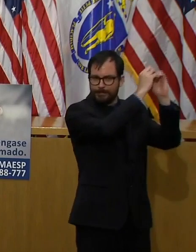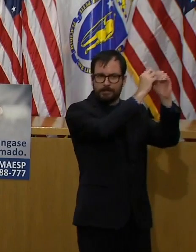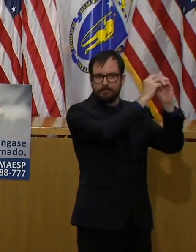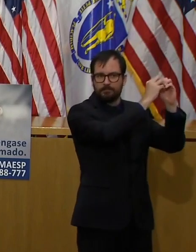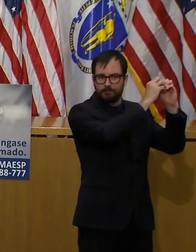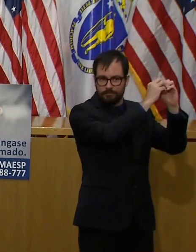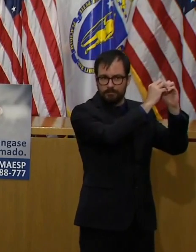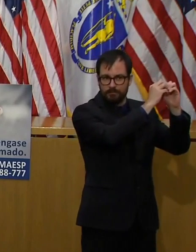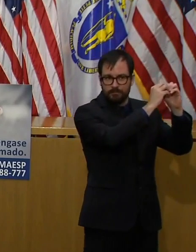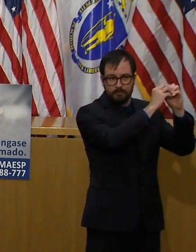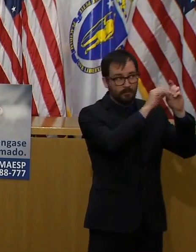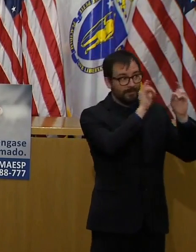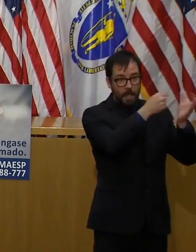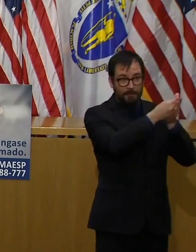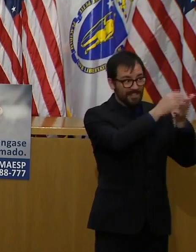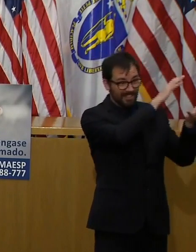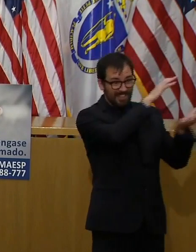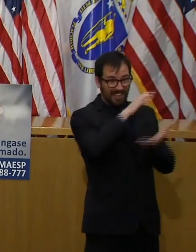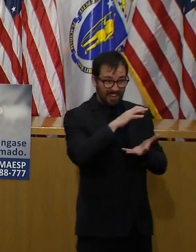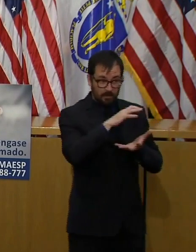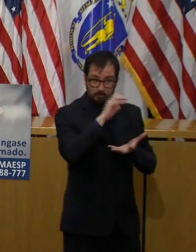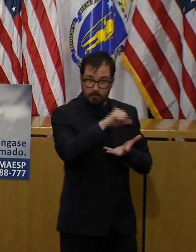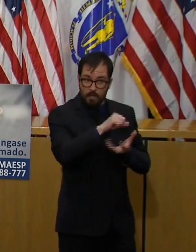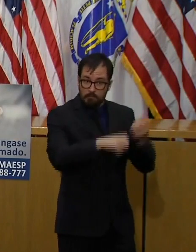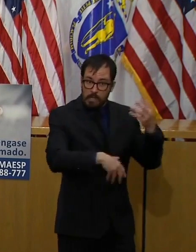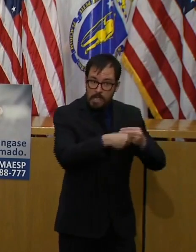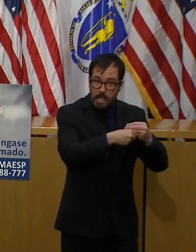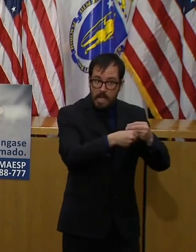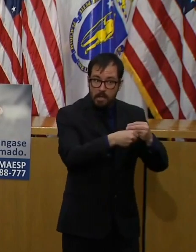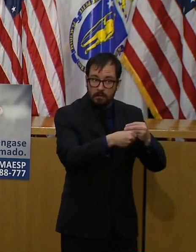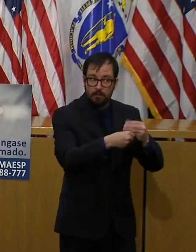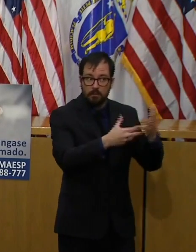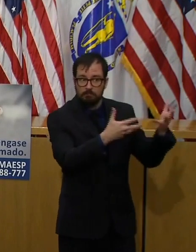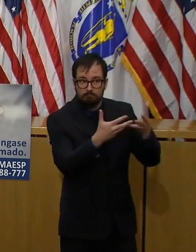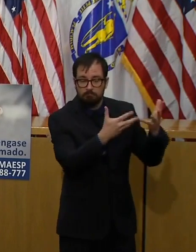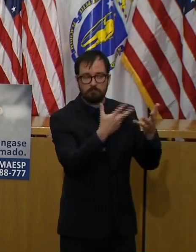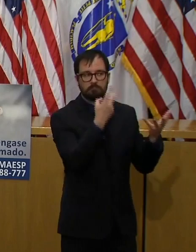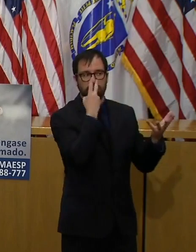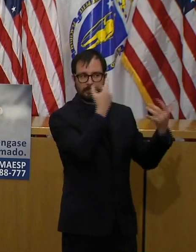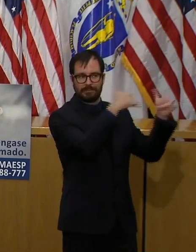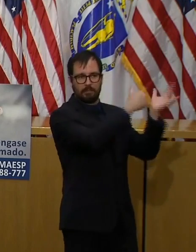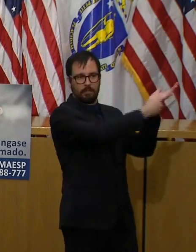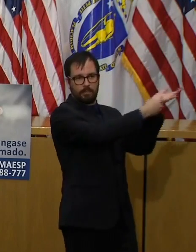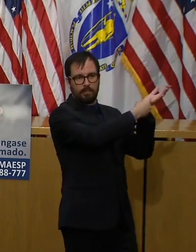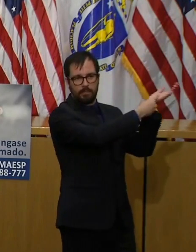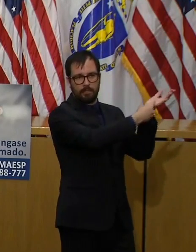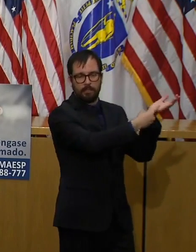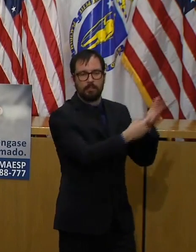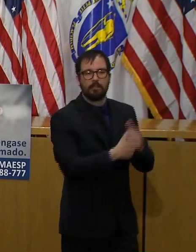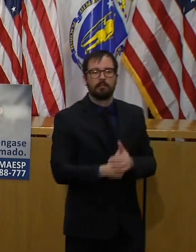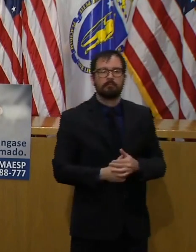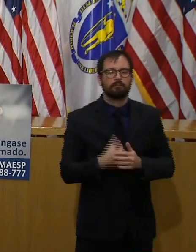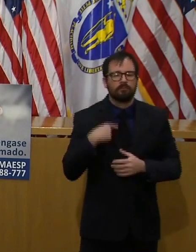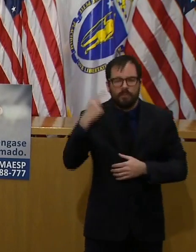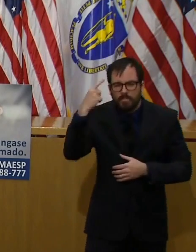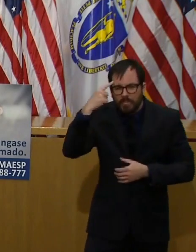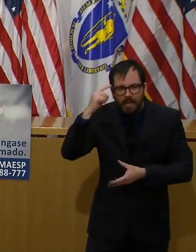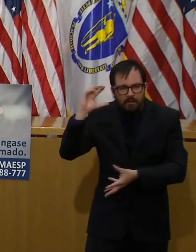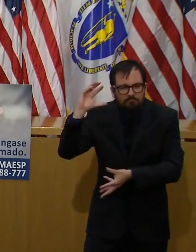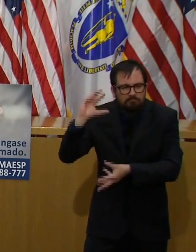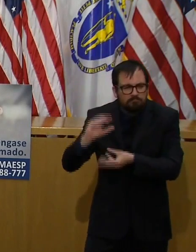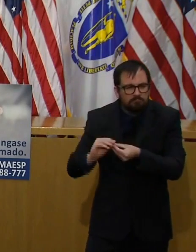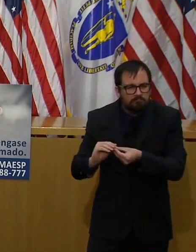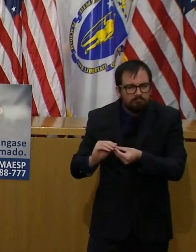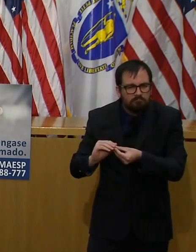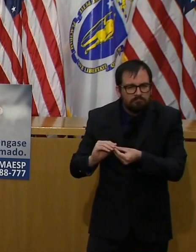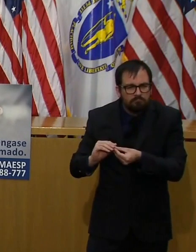program. I hope they choose to, because I think the total value of what was done in Massachusetts for Massachusetts businesses, I think it was